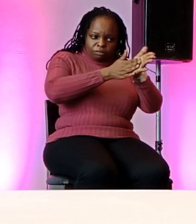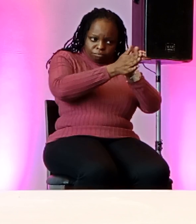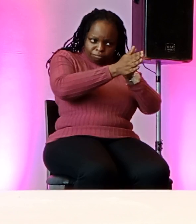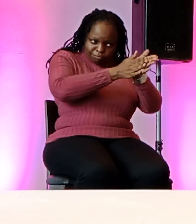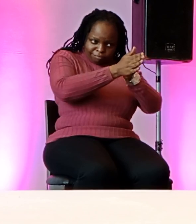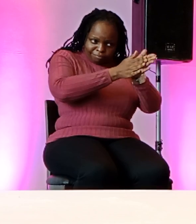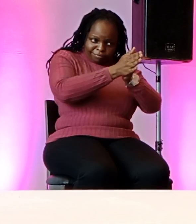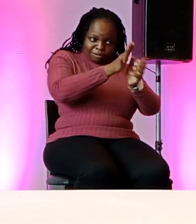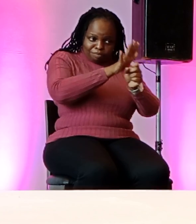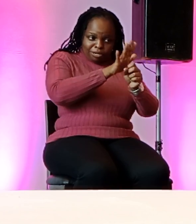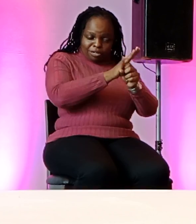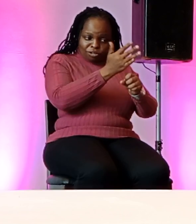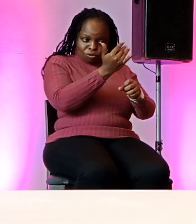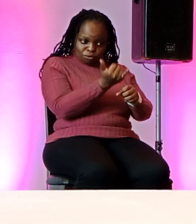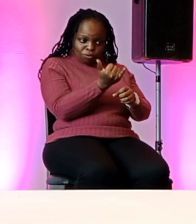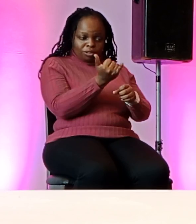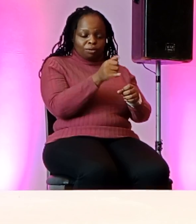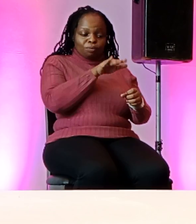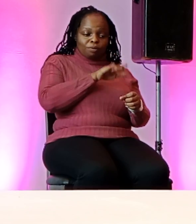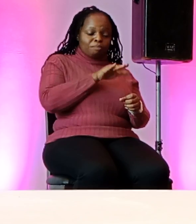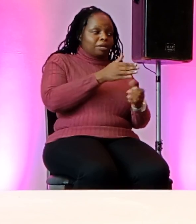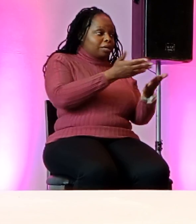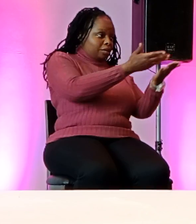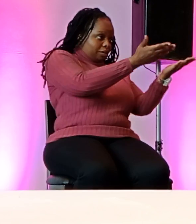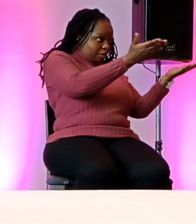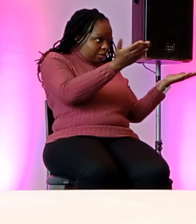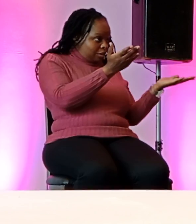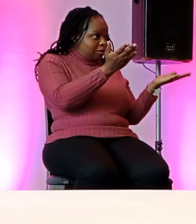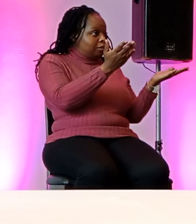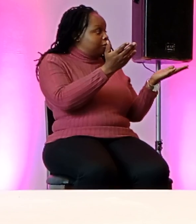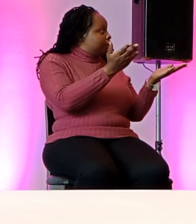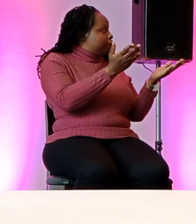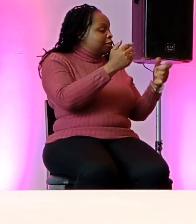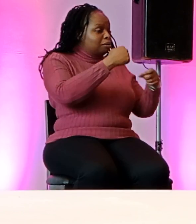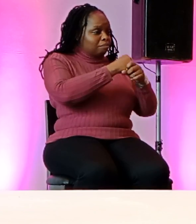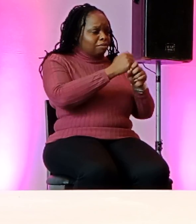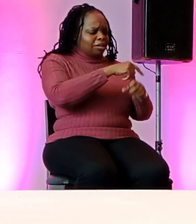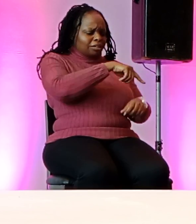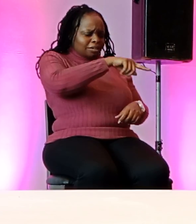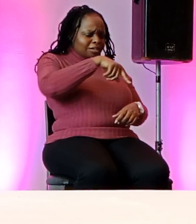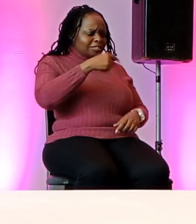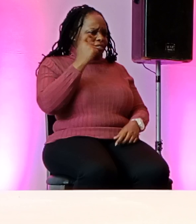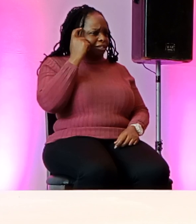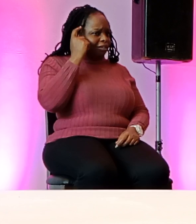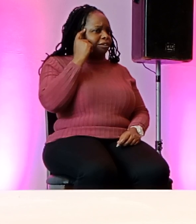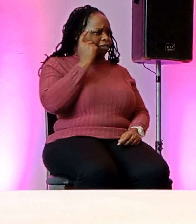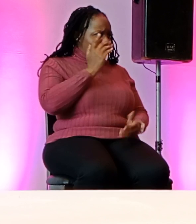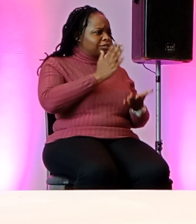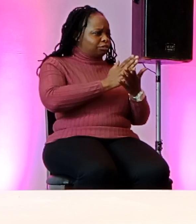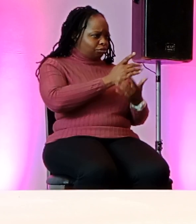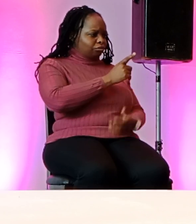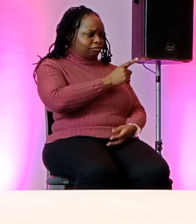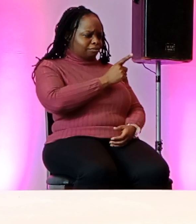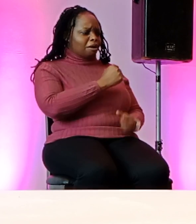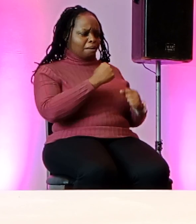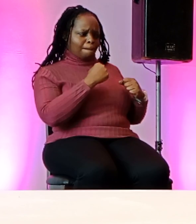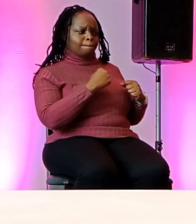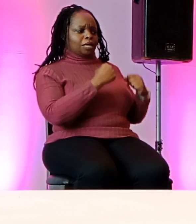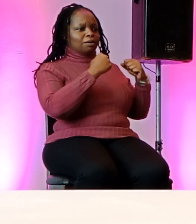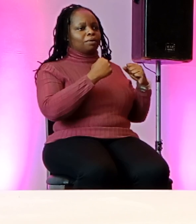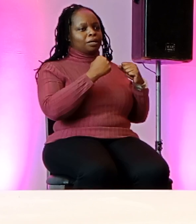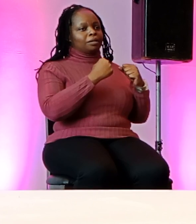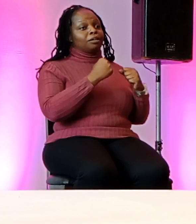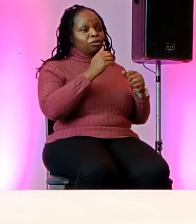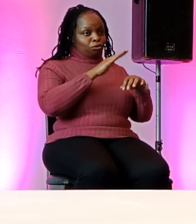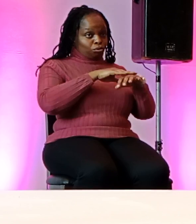us youthful women in this room, who made us think, wow, that is powerful. So it's nice